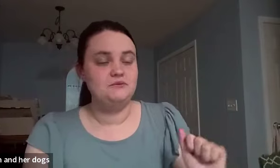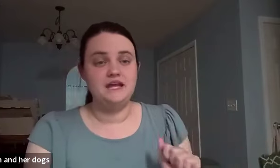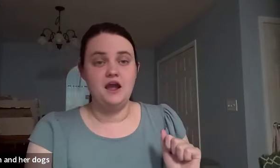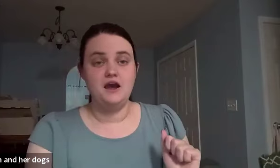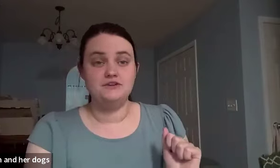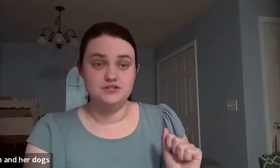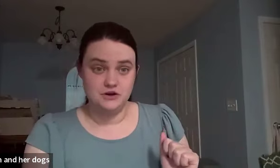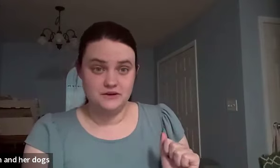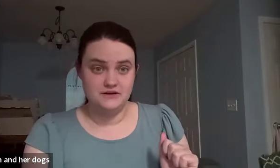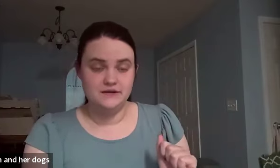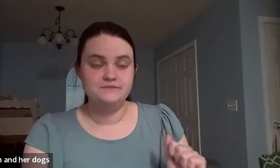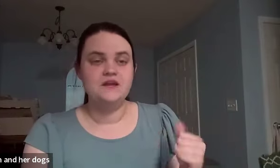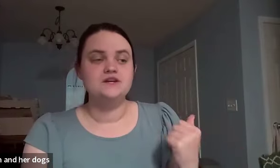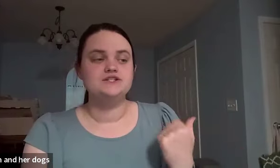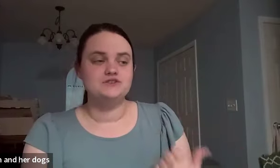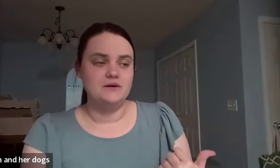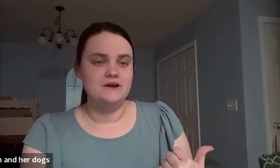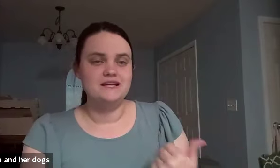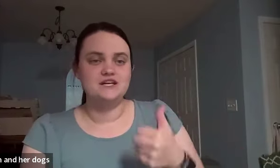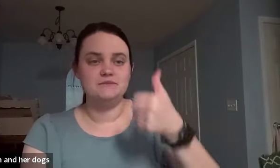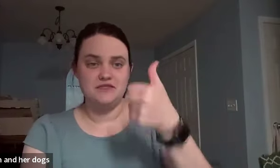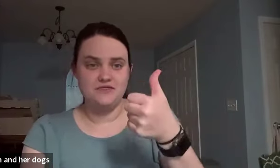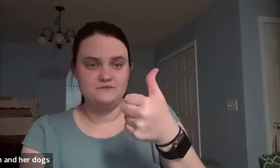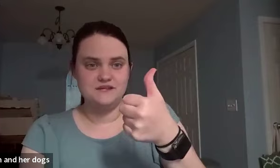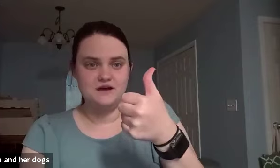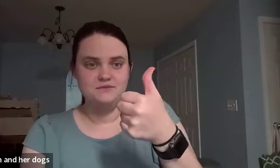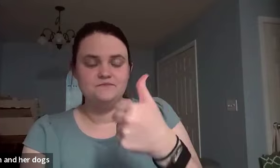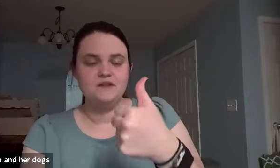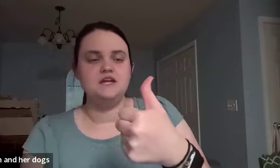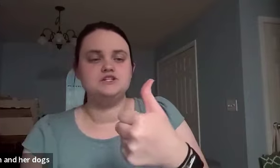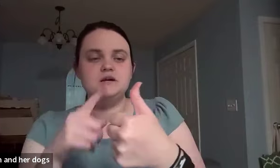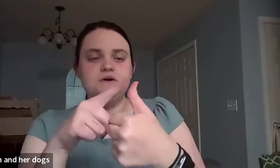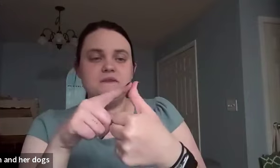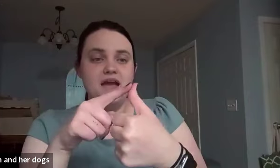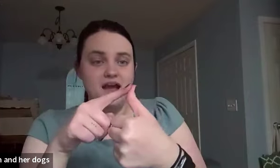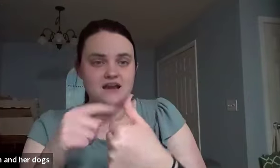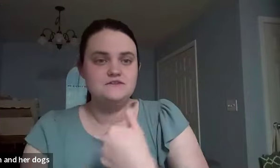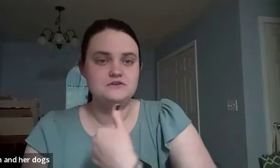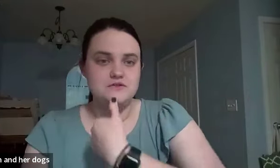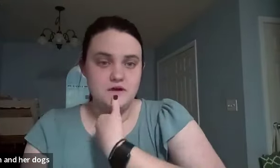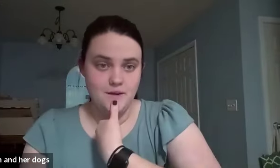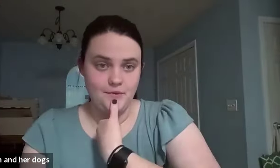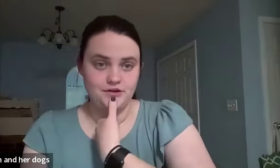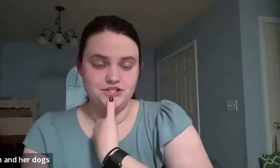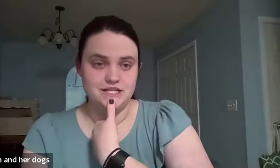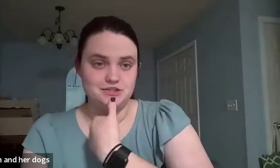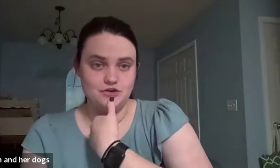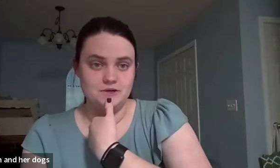Then we have strawberry. Strawberry is going to be a thumbs up, and you're going to put the pad of your thumb on your chin.